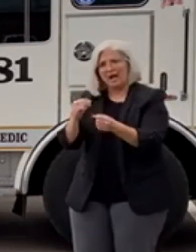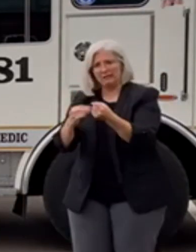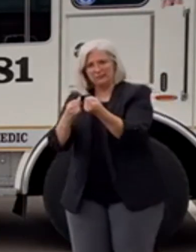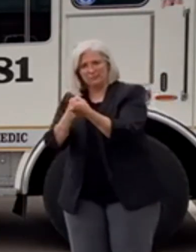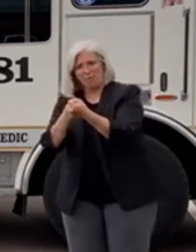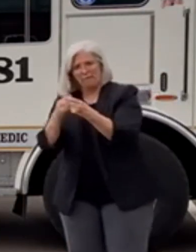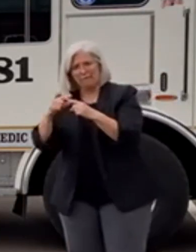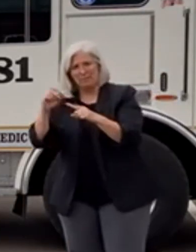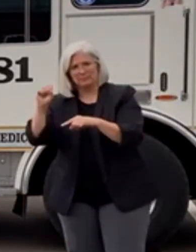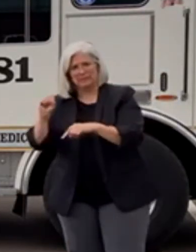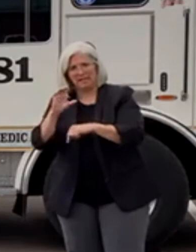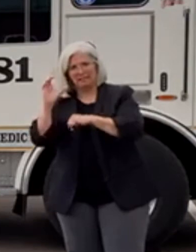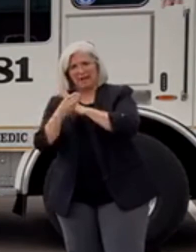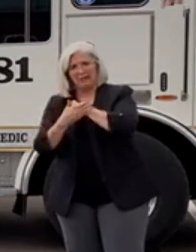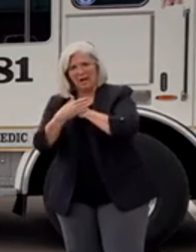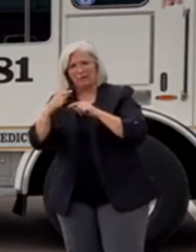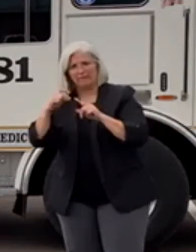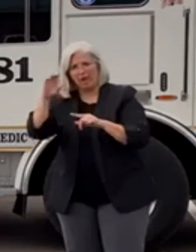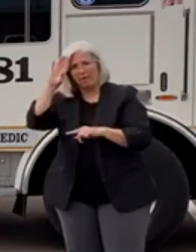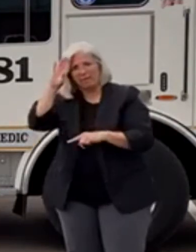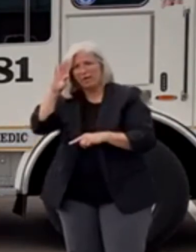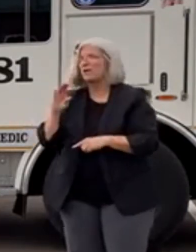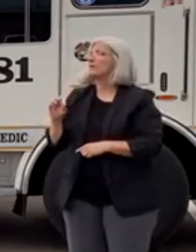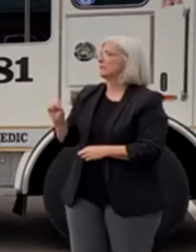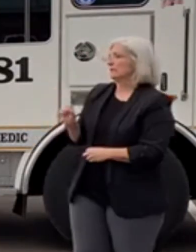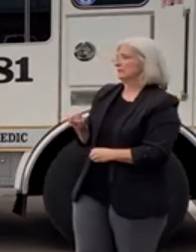you. Yep. Thank you, Chris. Next question?